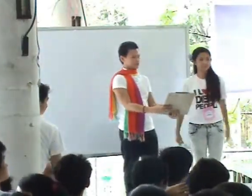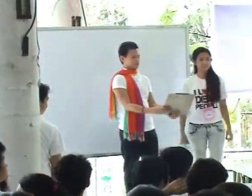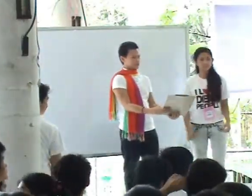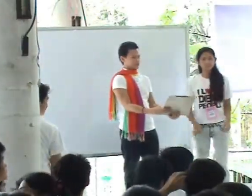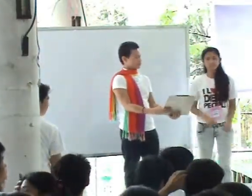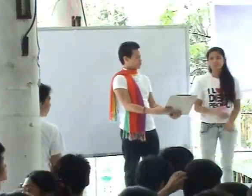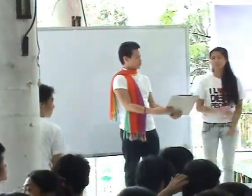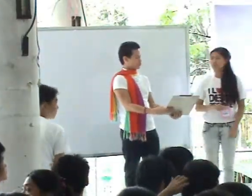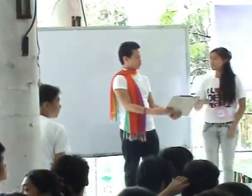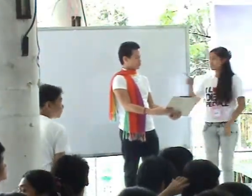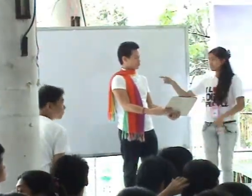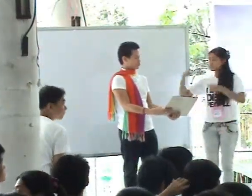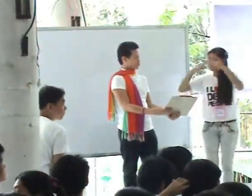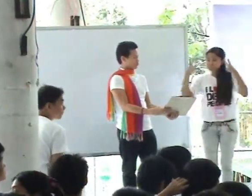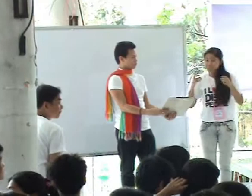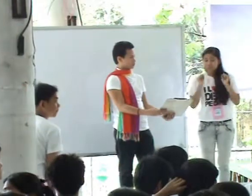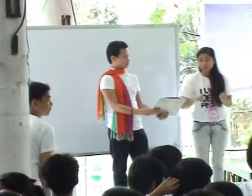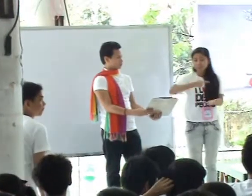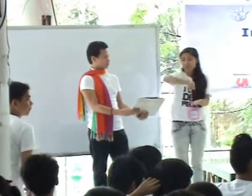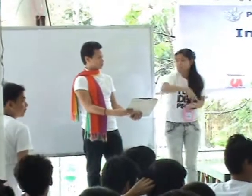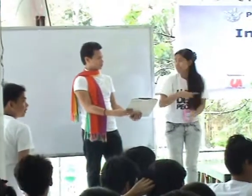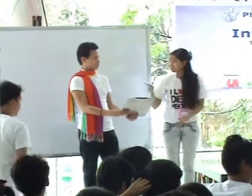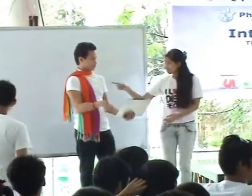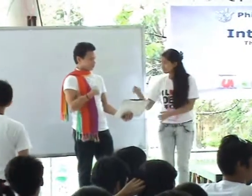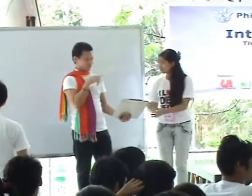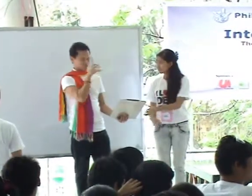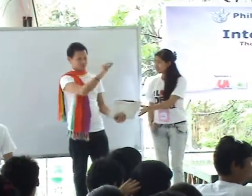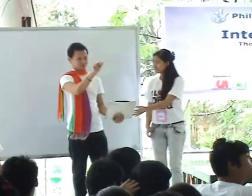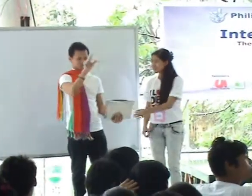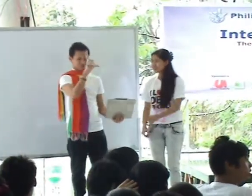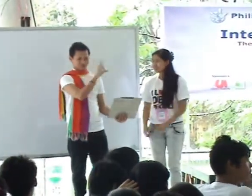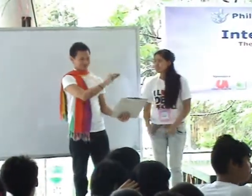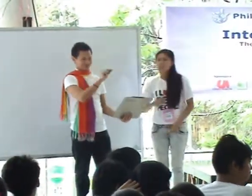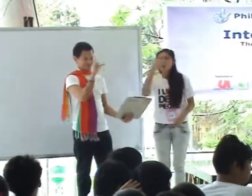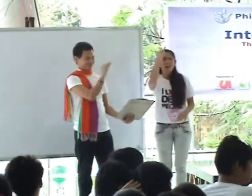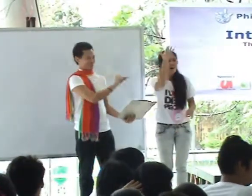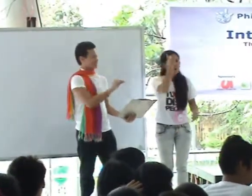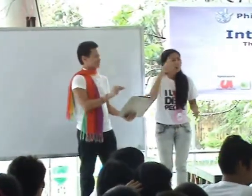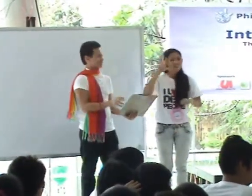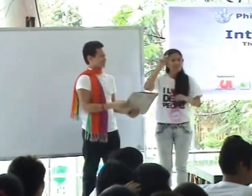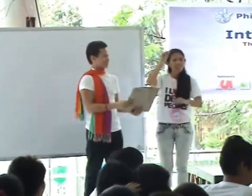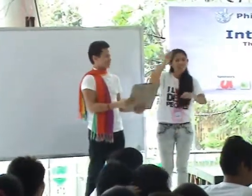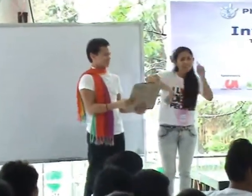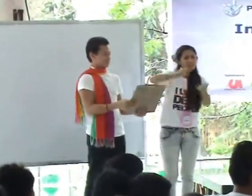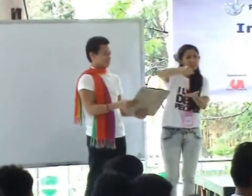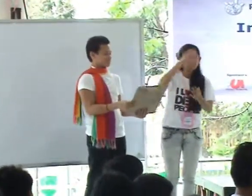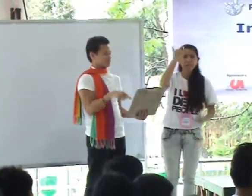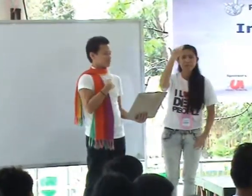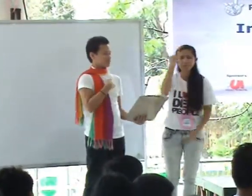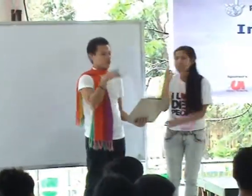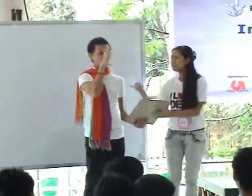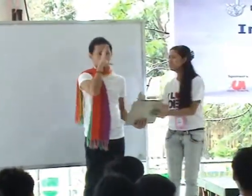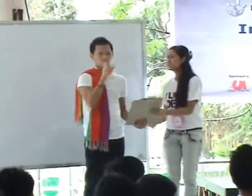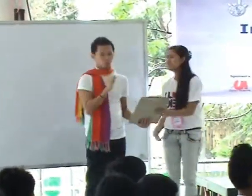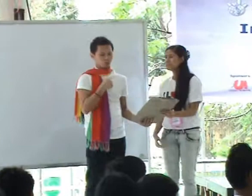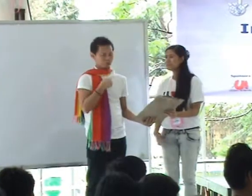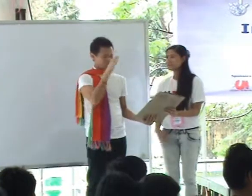Okay, so ano masasabi mo sa kanya? Oh, ito naman hindi sumayaw. Bakit ayaw mo? Ay,